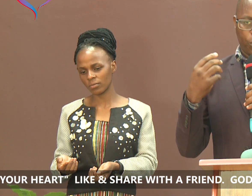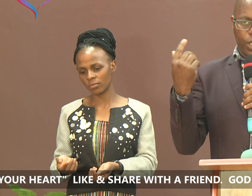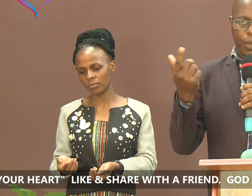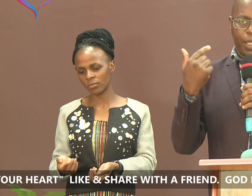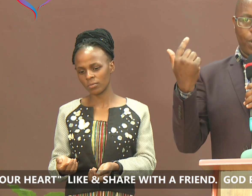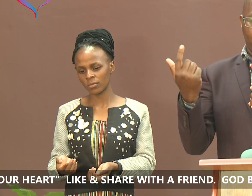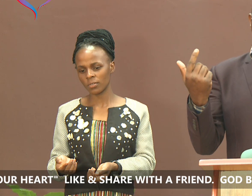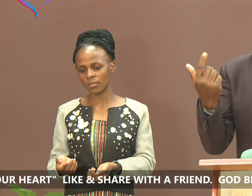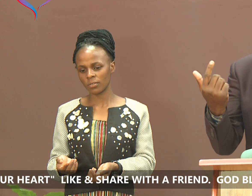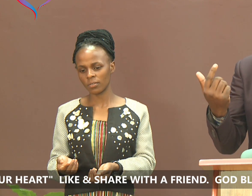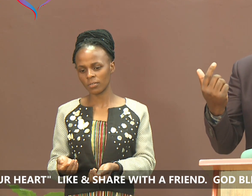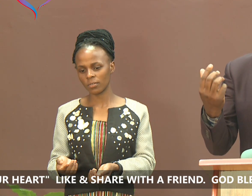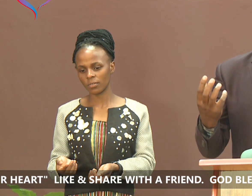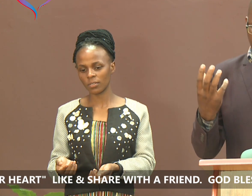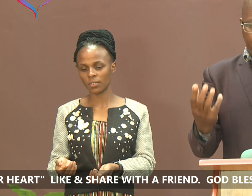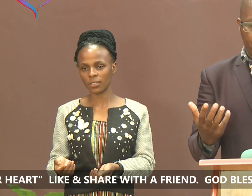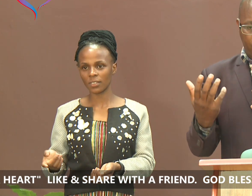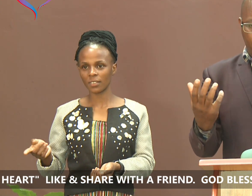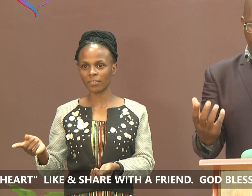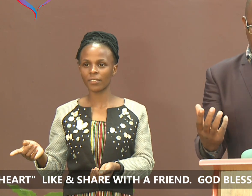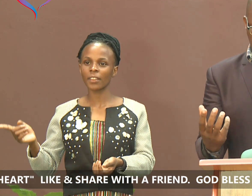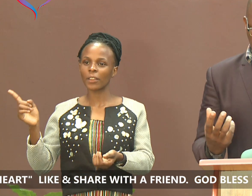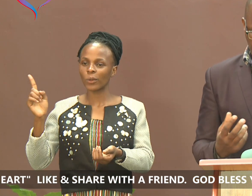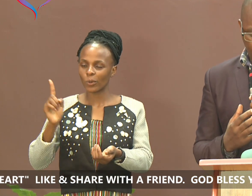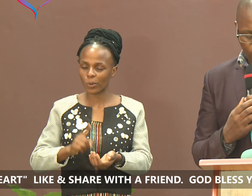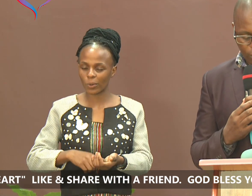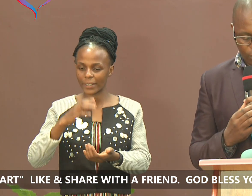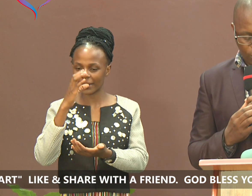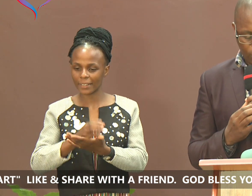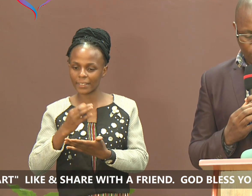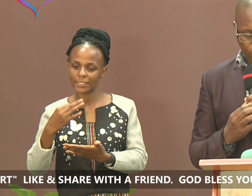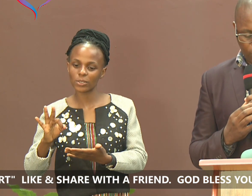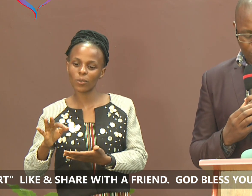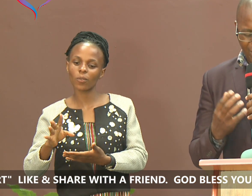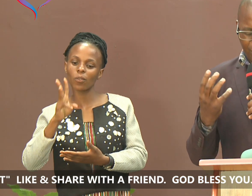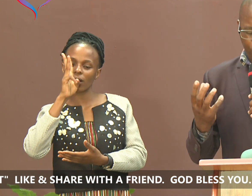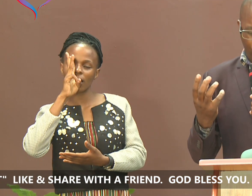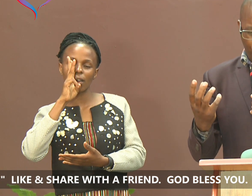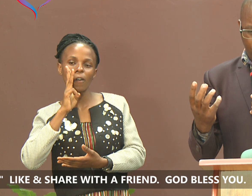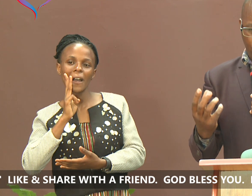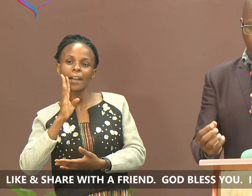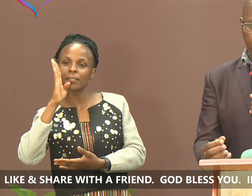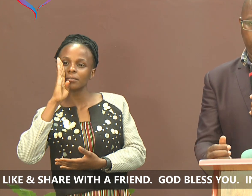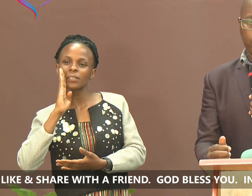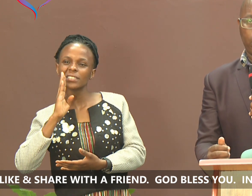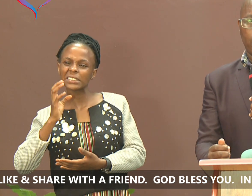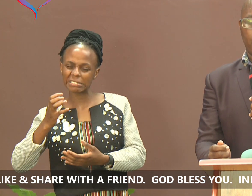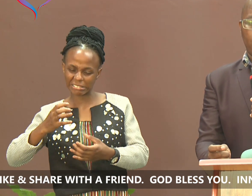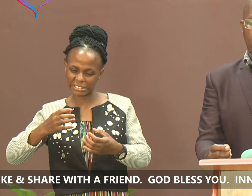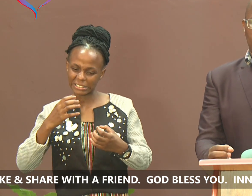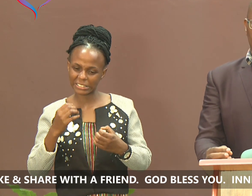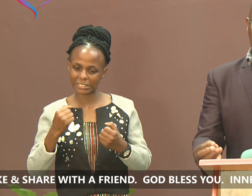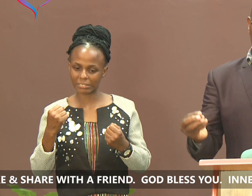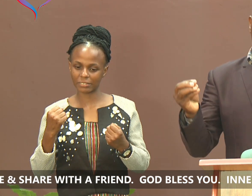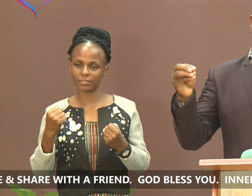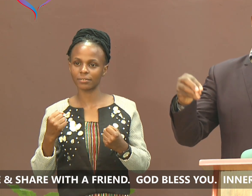I don't want to name anyone's brand of waraj. Waraj, let me just say waraj. N'afuna ne glass ya waraj. That one which is conk. Oh,